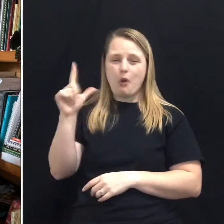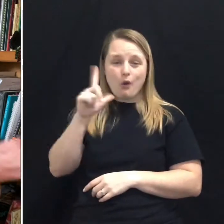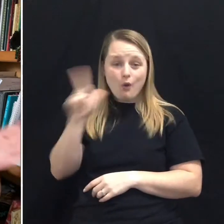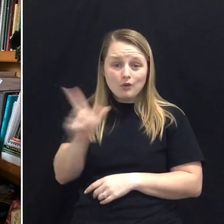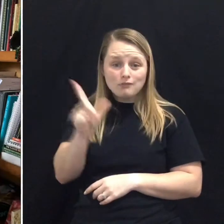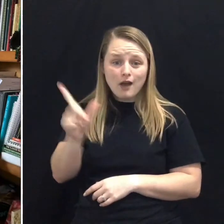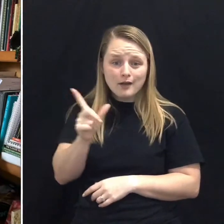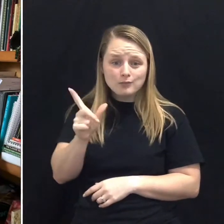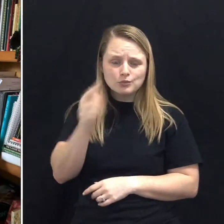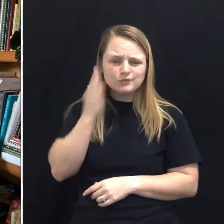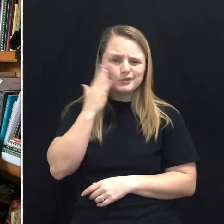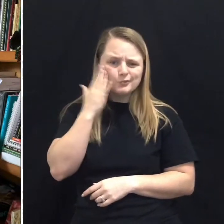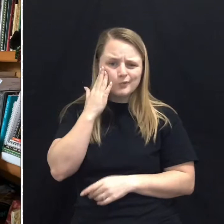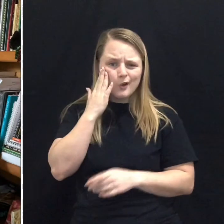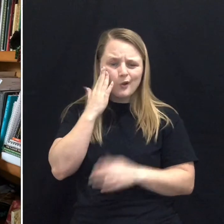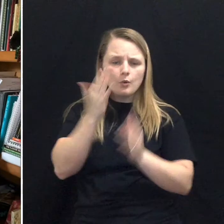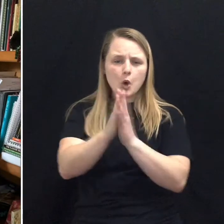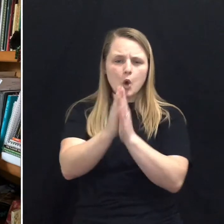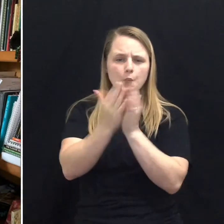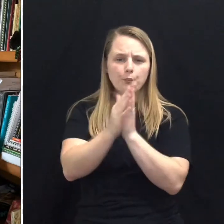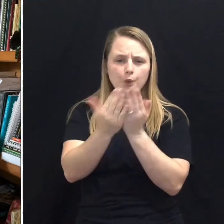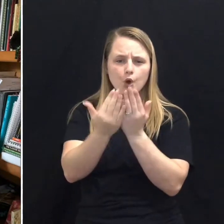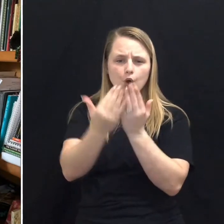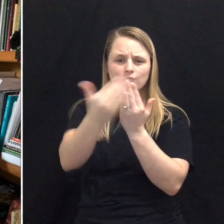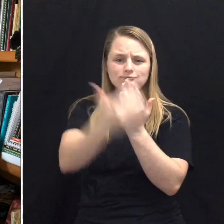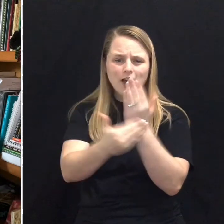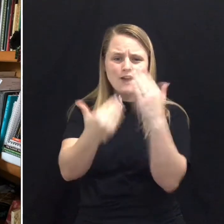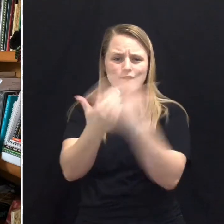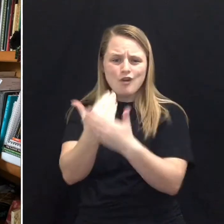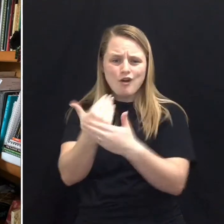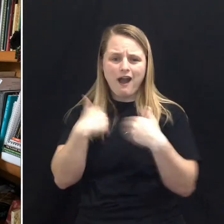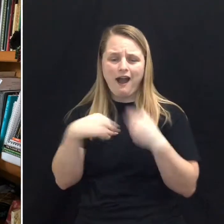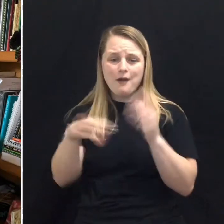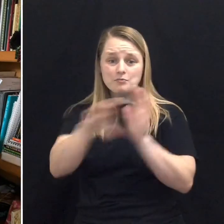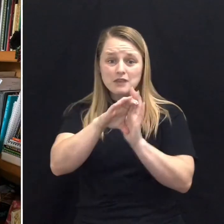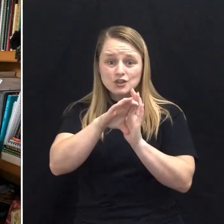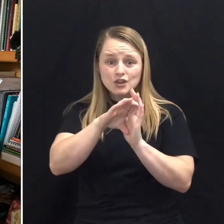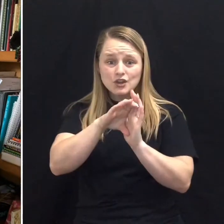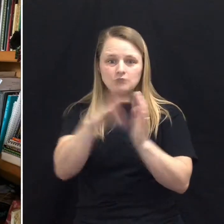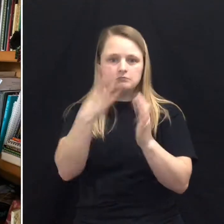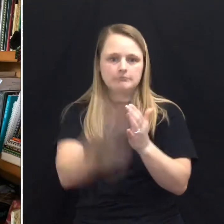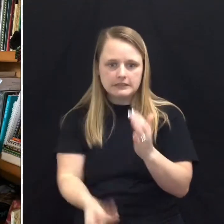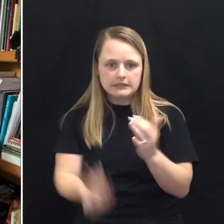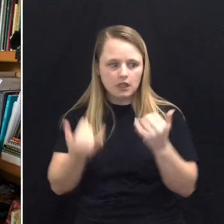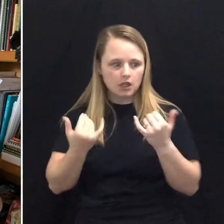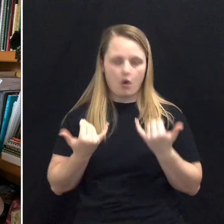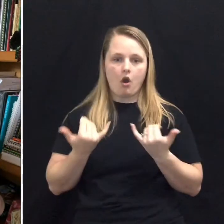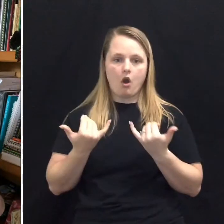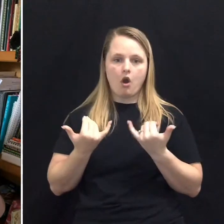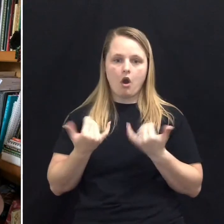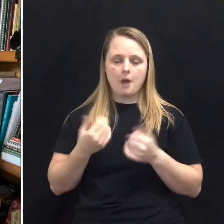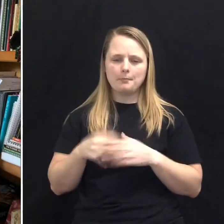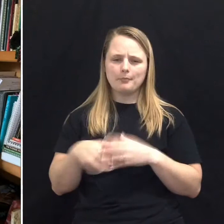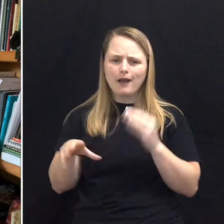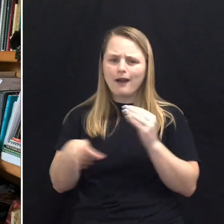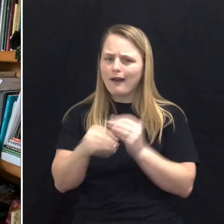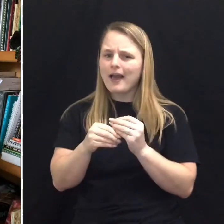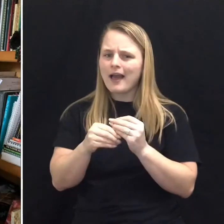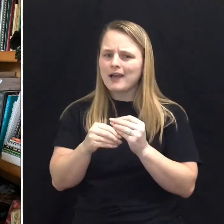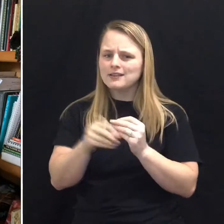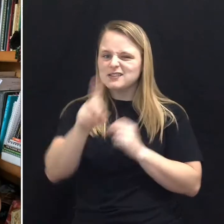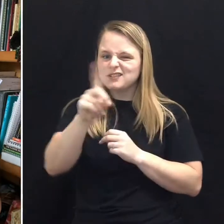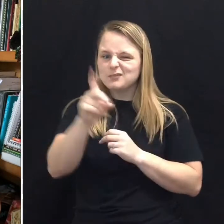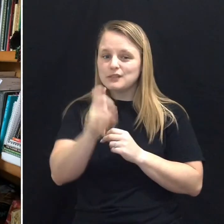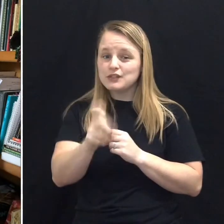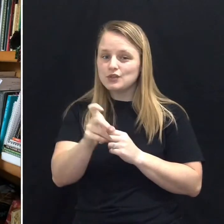jacket, that cover that's usually on our library books, is missing, but I think it adds to the